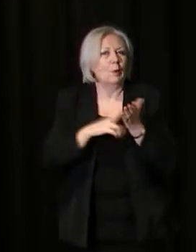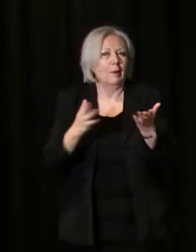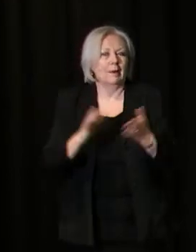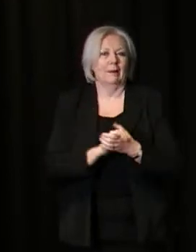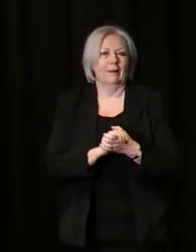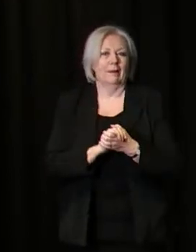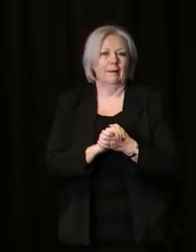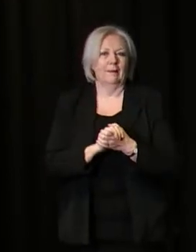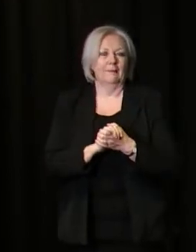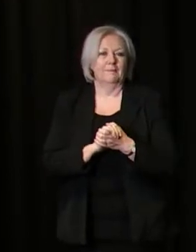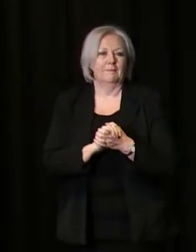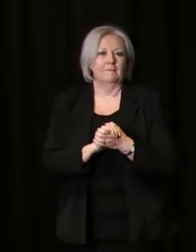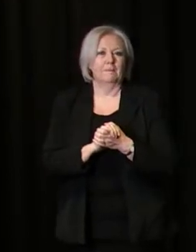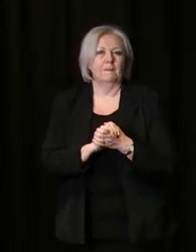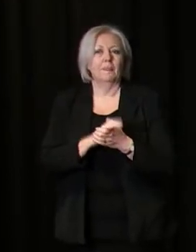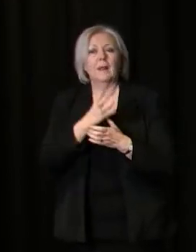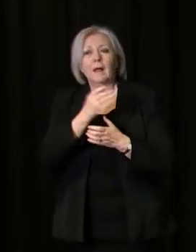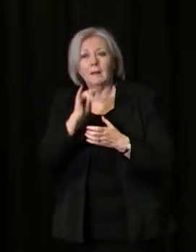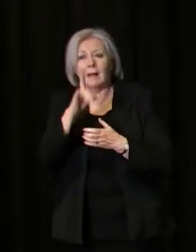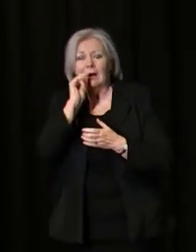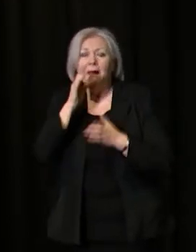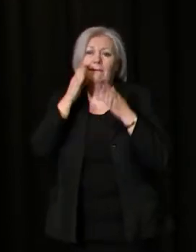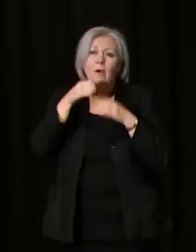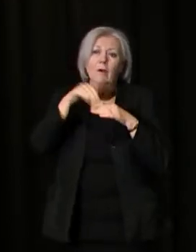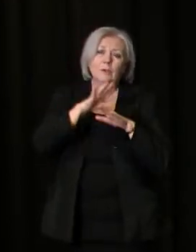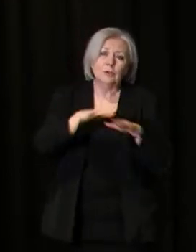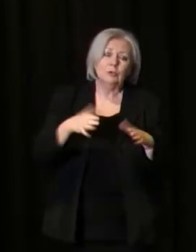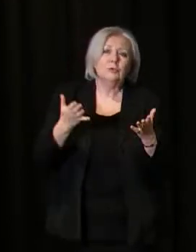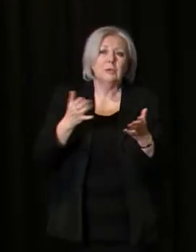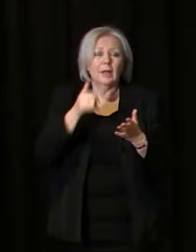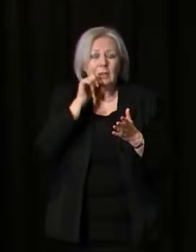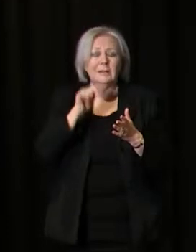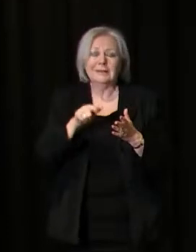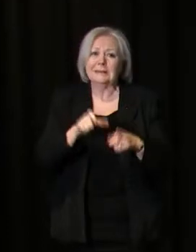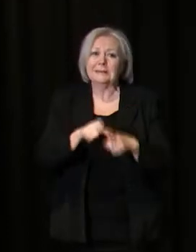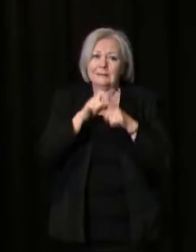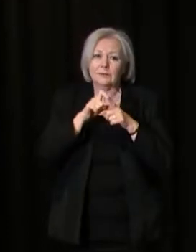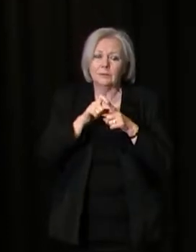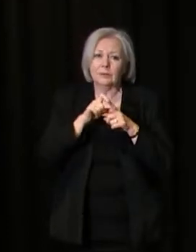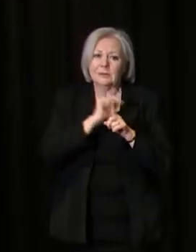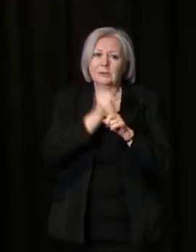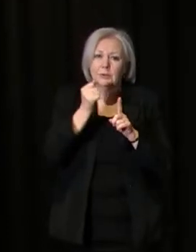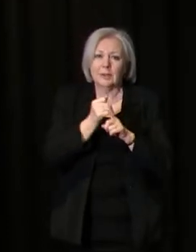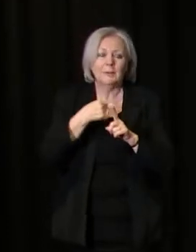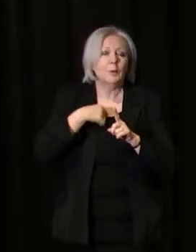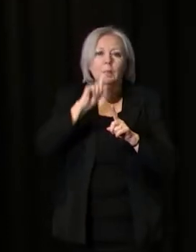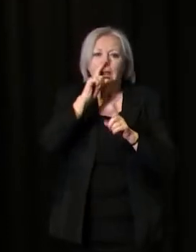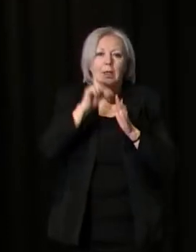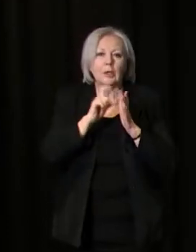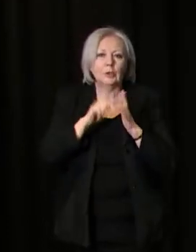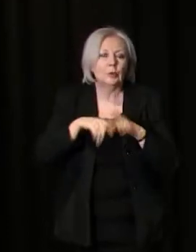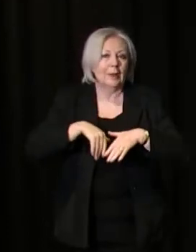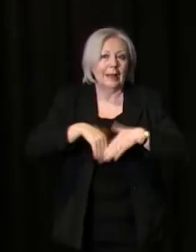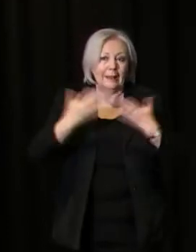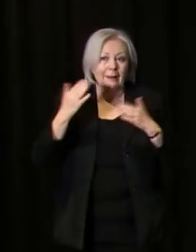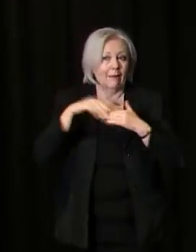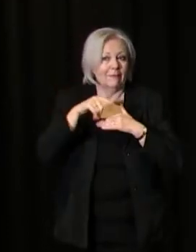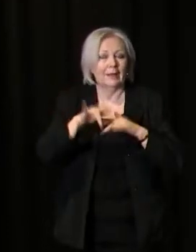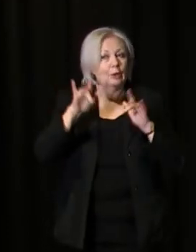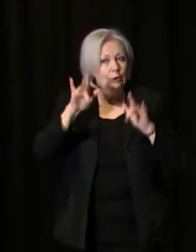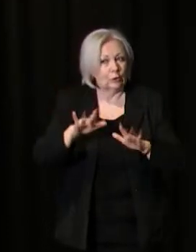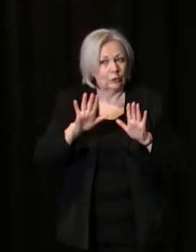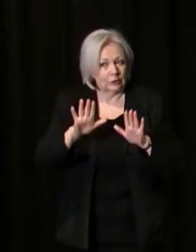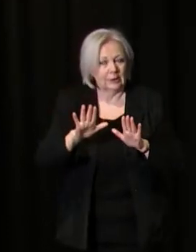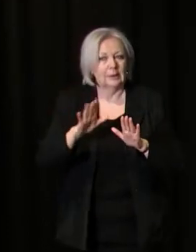In terms of whether that's something that people focus on, fine. That's, you know, it's a challenging set of circumstances, but it's the one thing that we can't change. So we should be, I think,